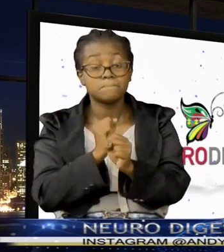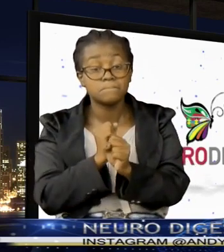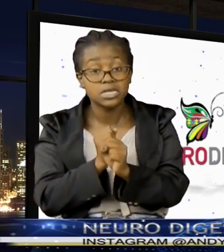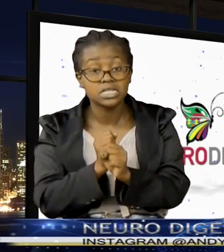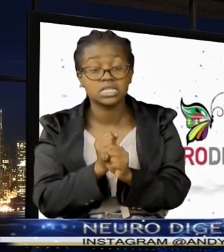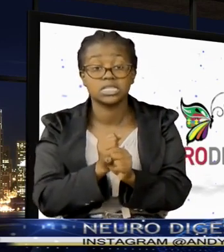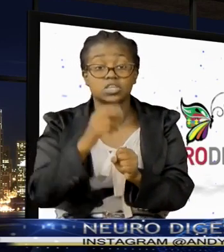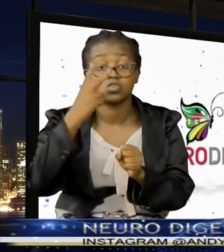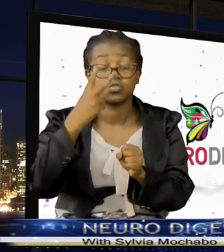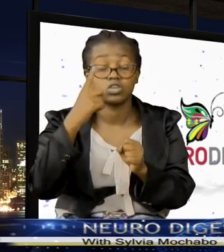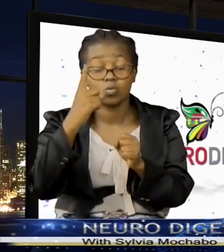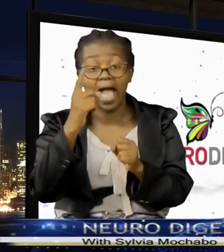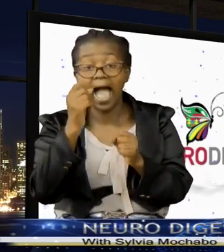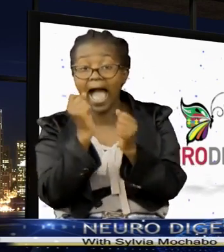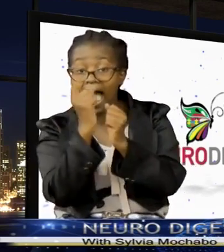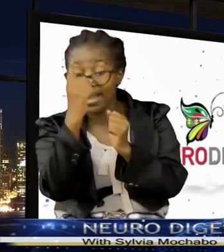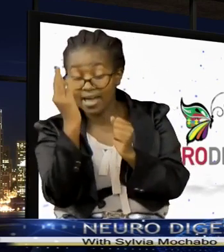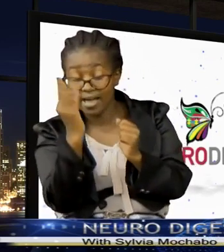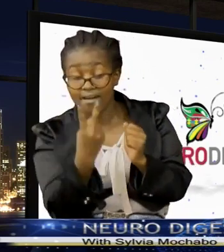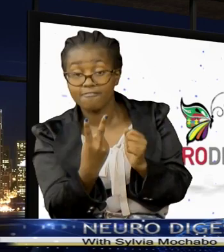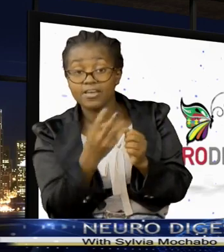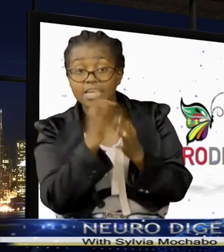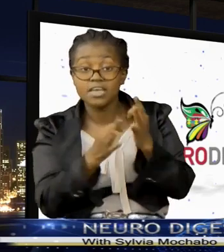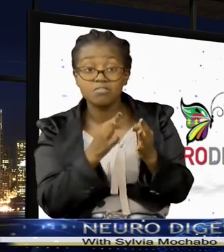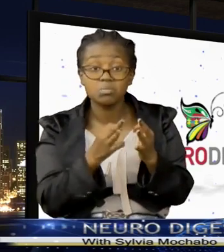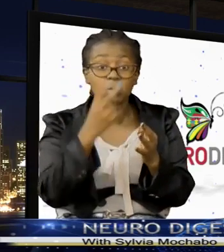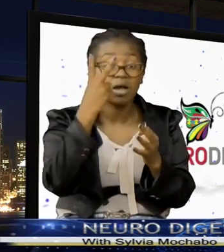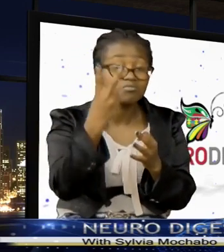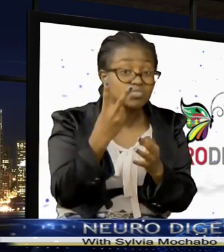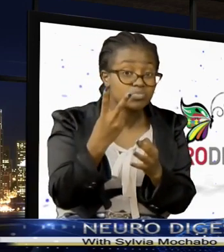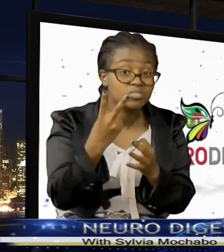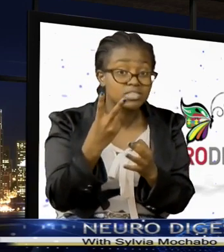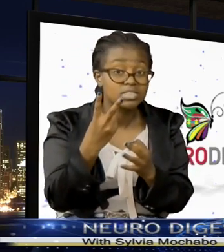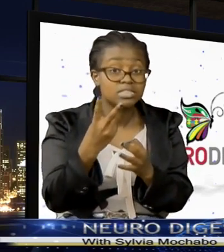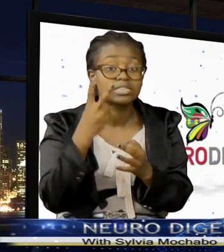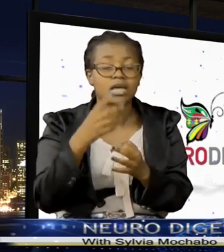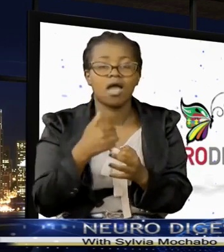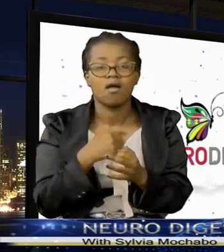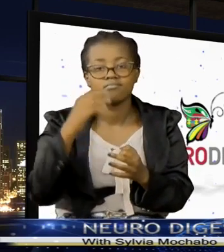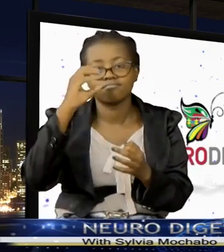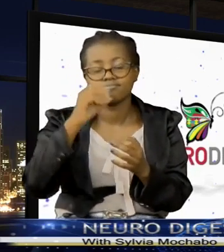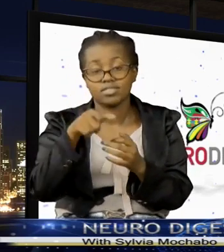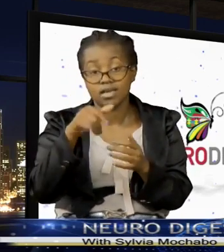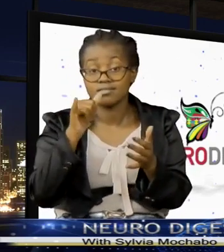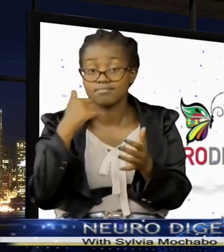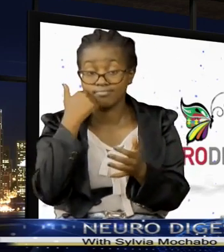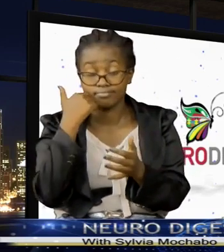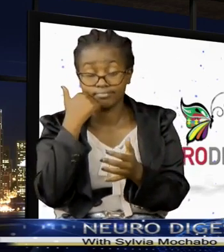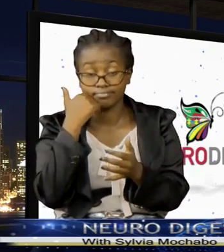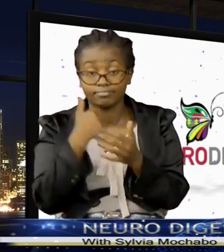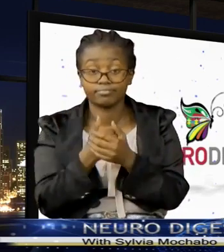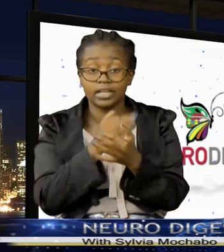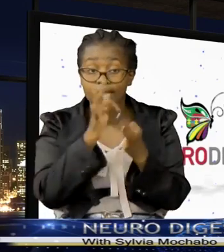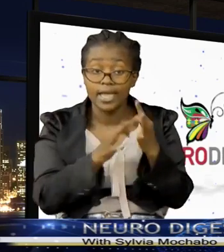one side. If it duplicates and you have double, that still causes Down syndrome. Or